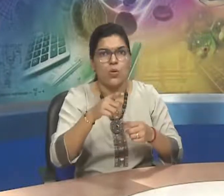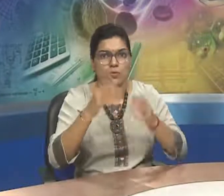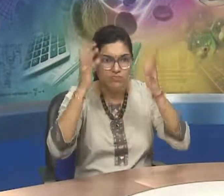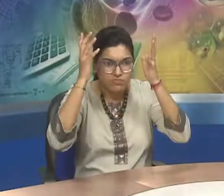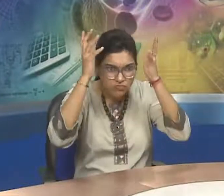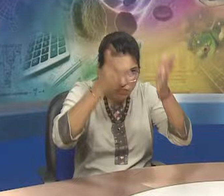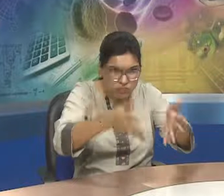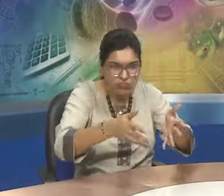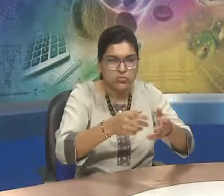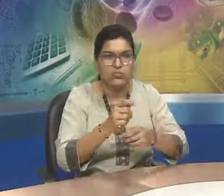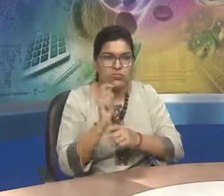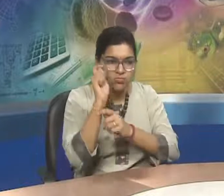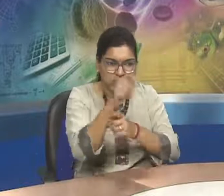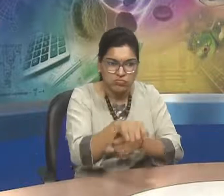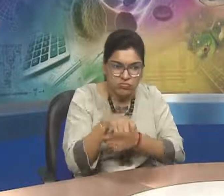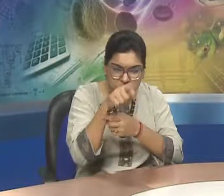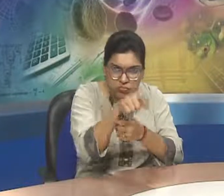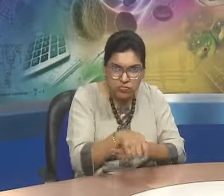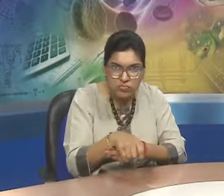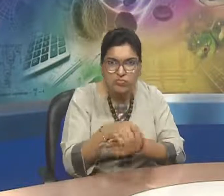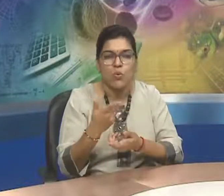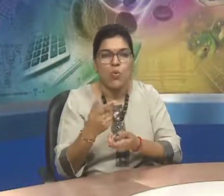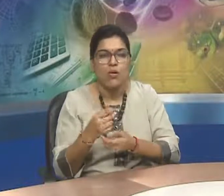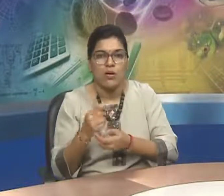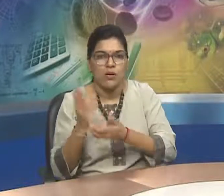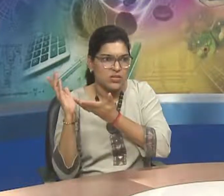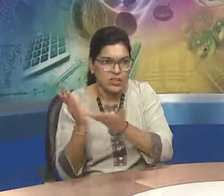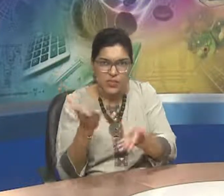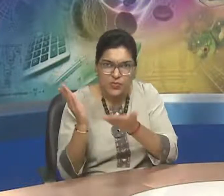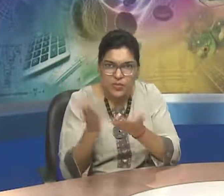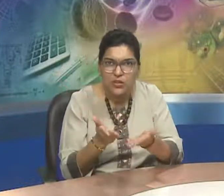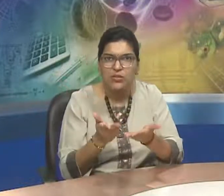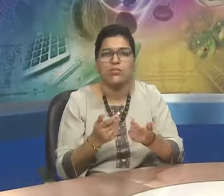as well as human trafficking.